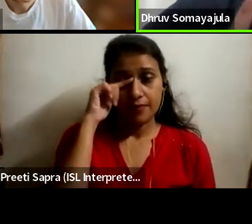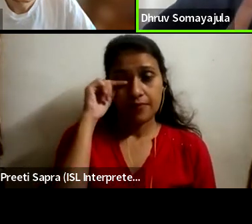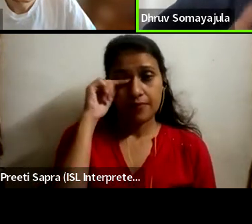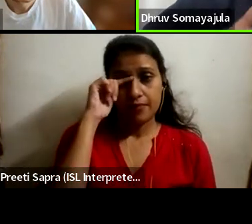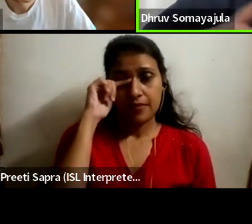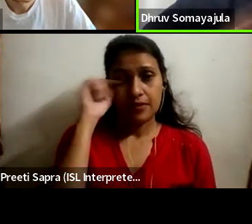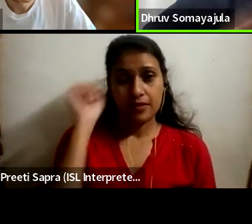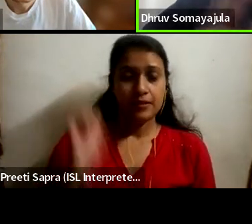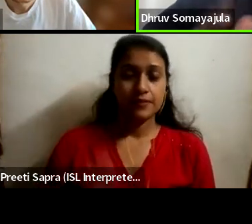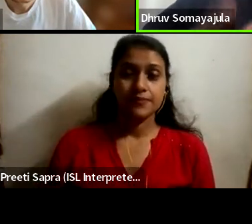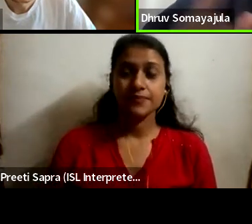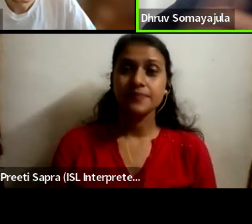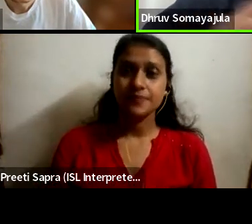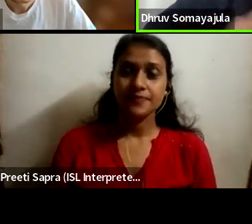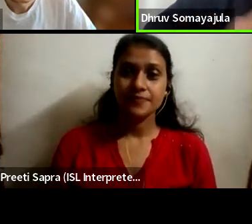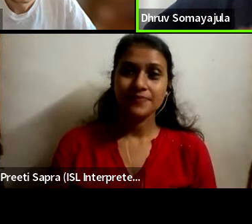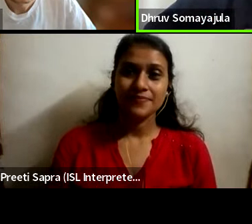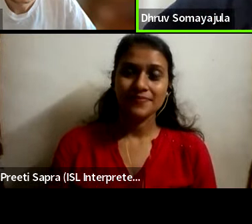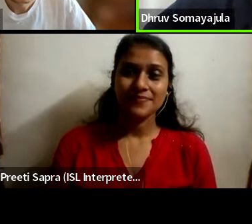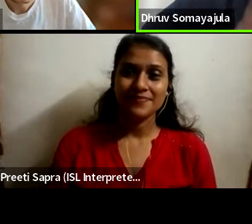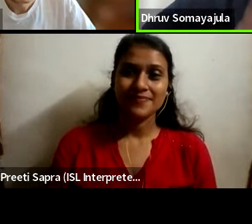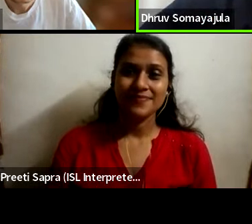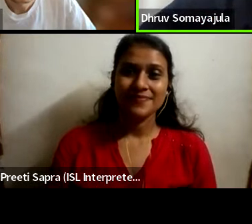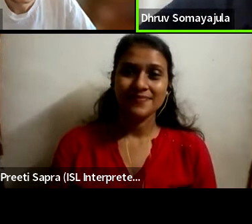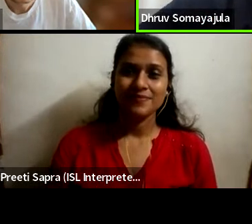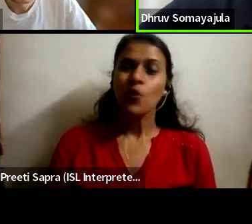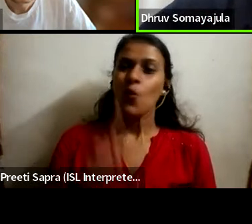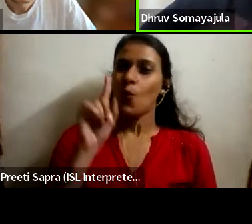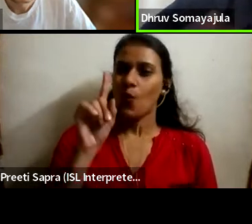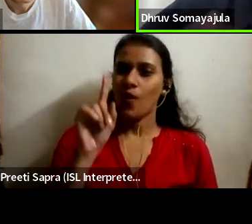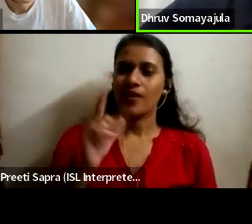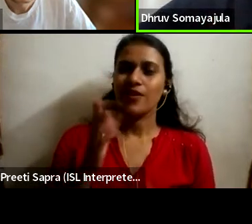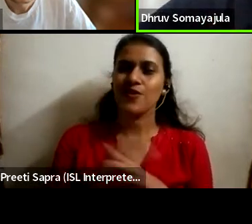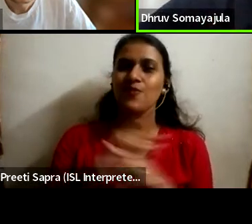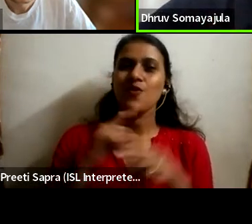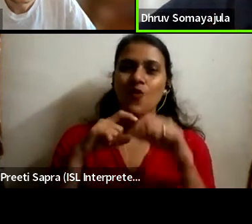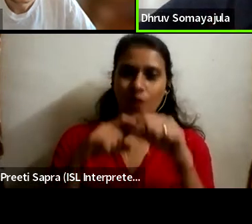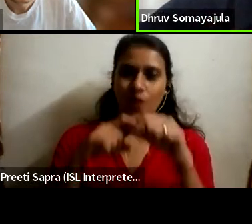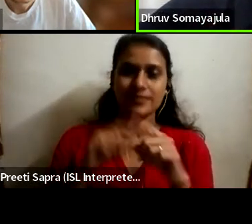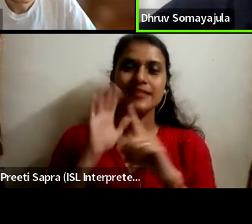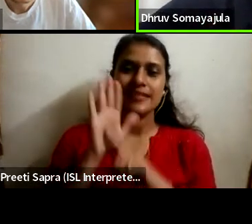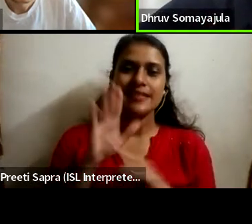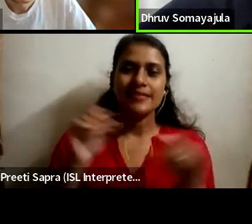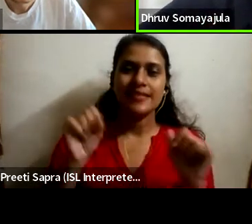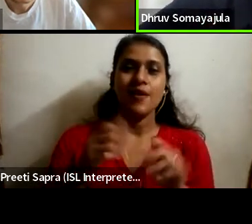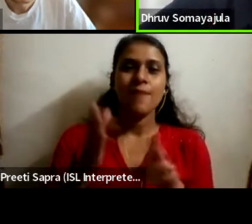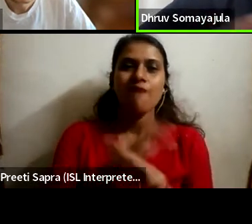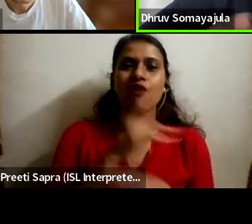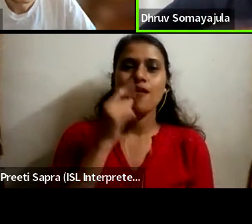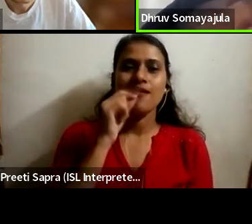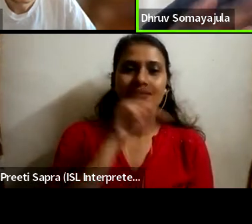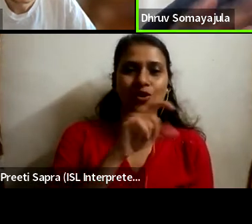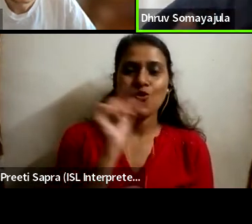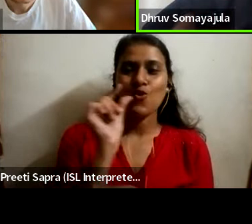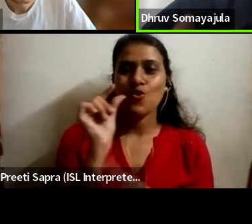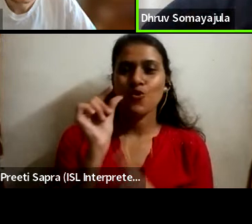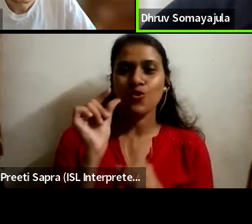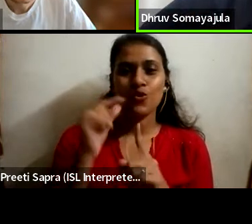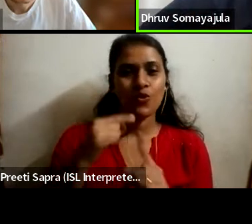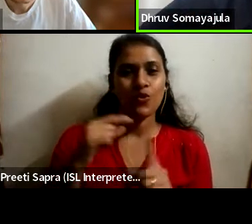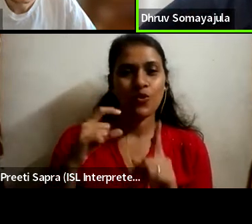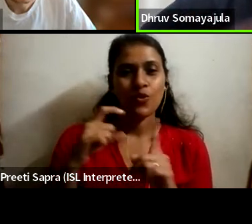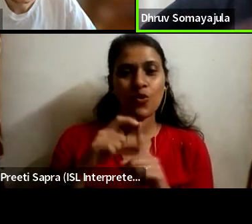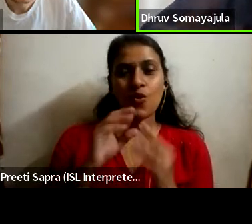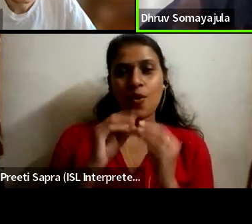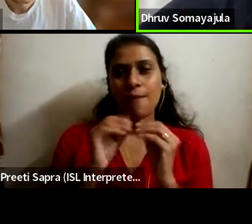Just a minute to sort of also address the other questions that was given to Udbhav. To whoever